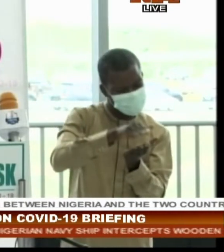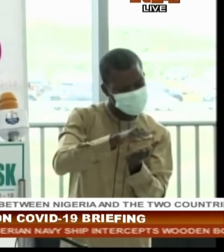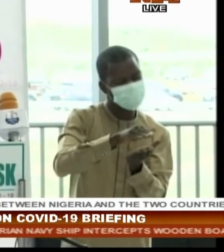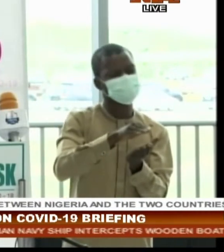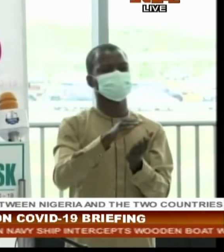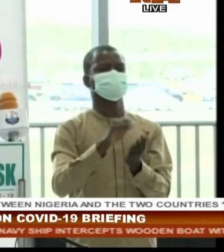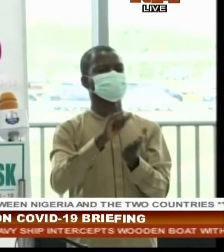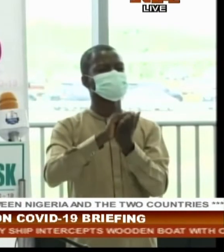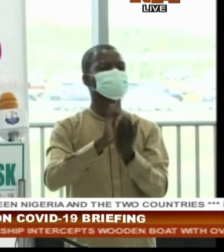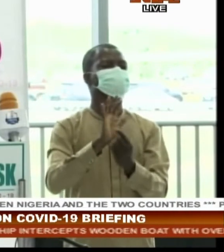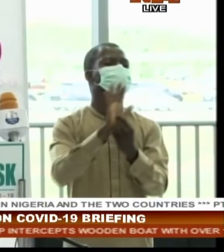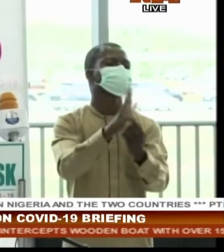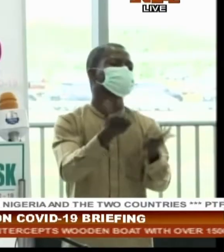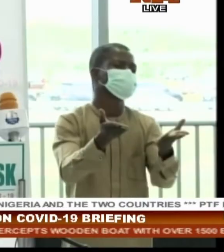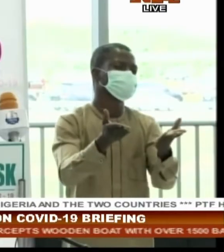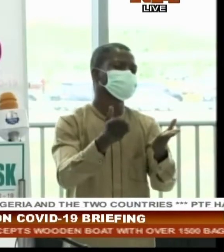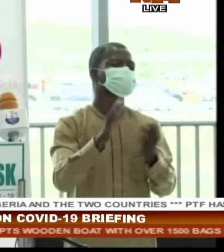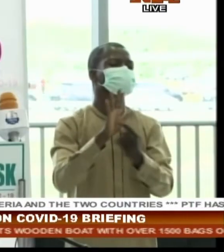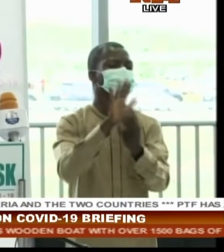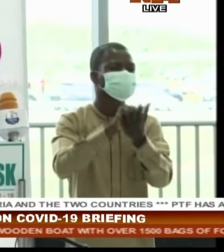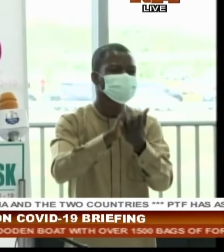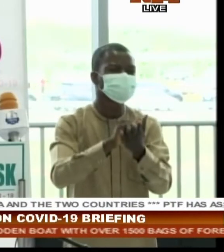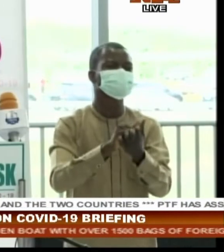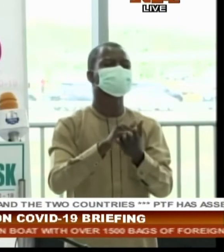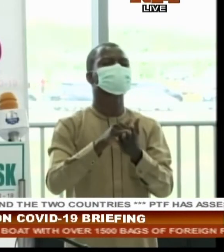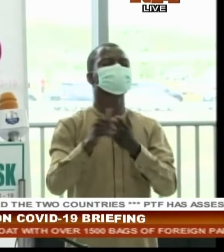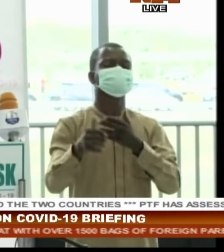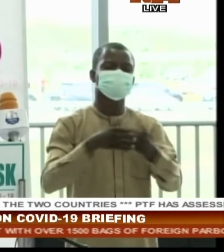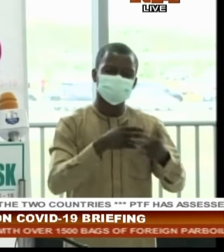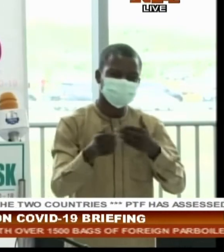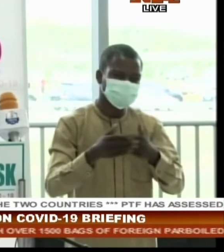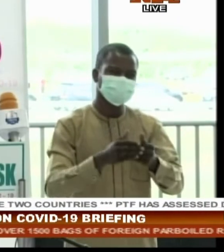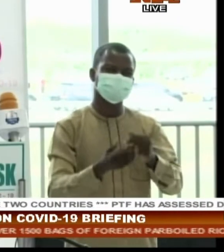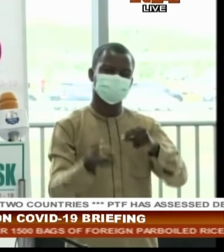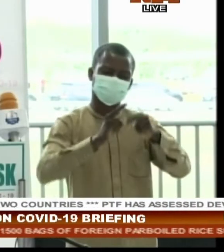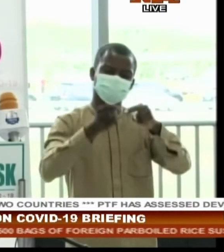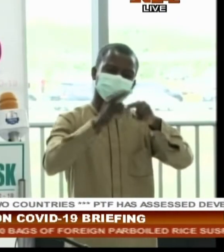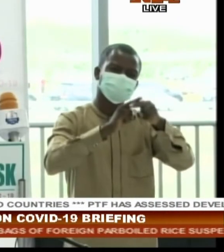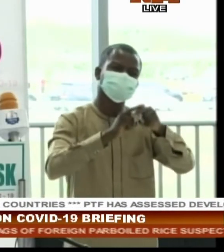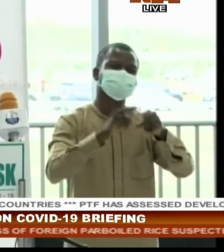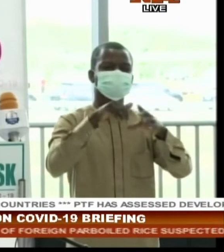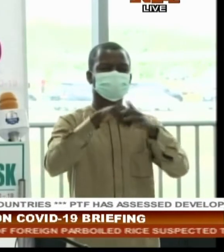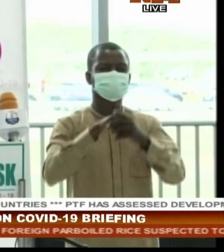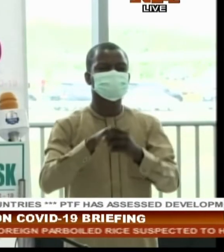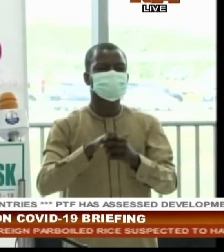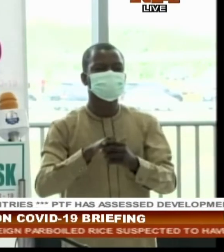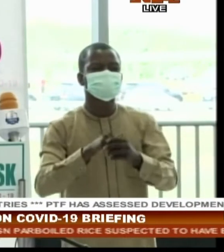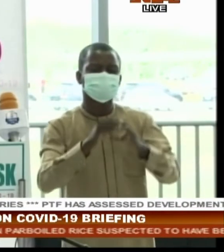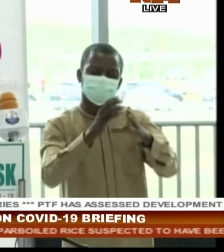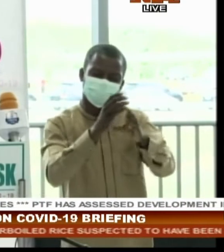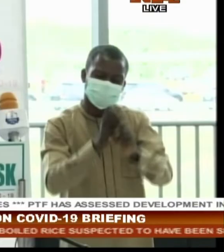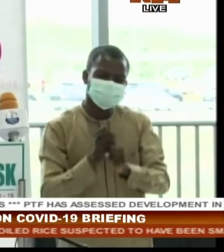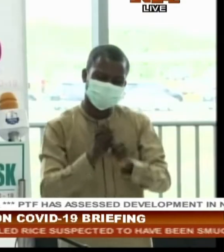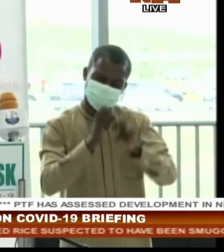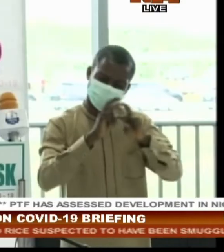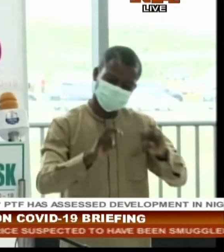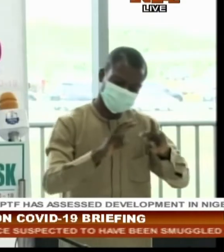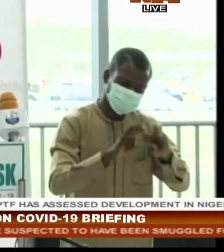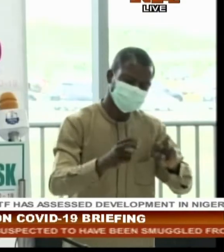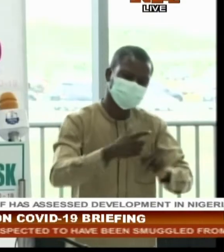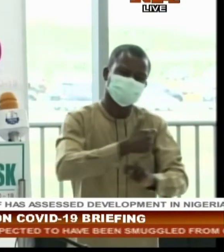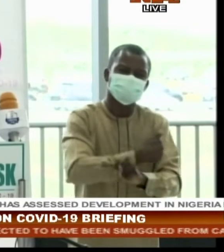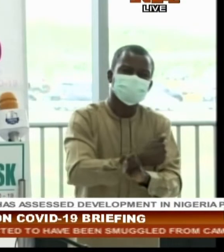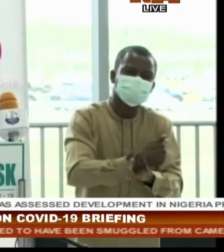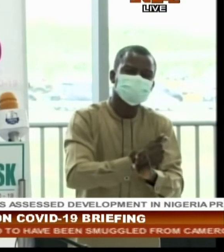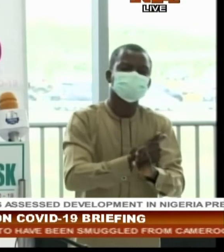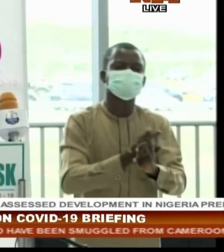illustrates that despite the increased diagnostic capacity and improved access to testing,